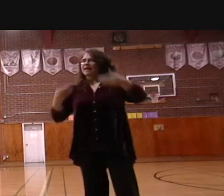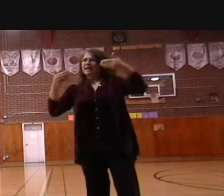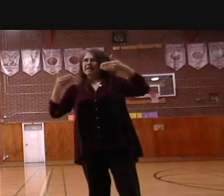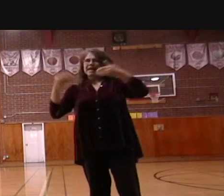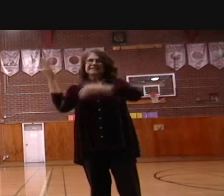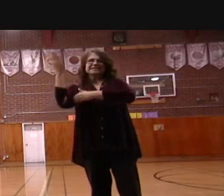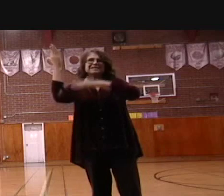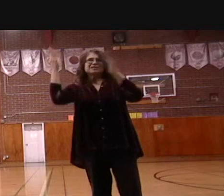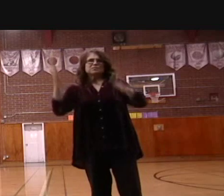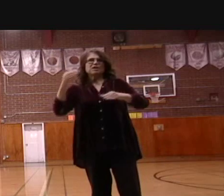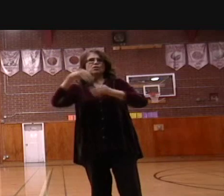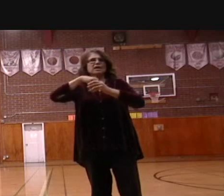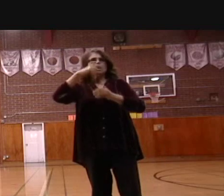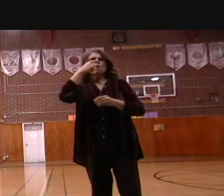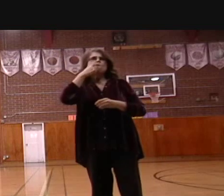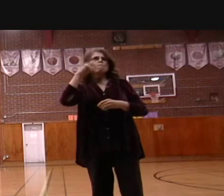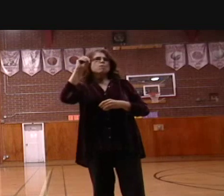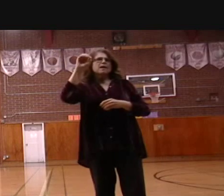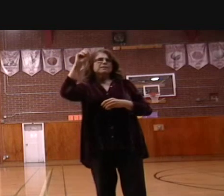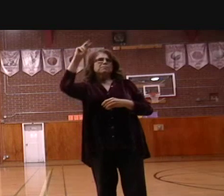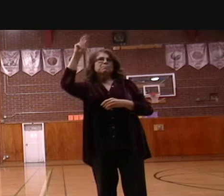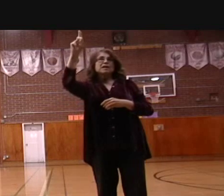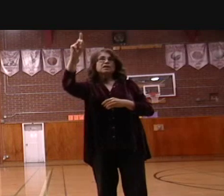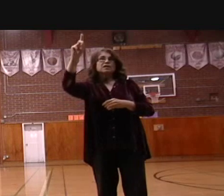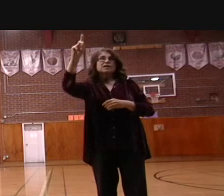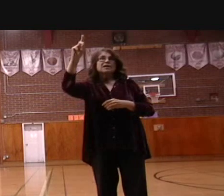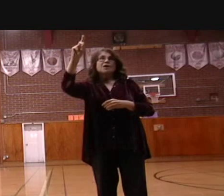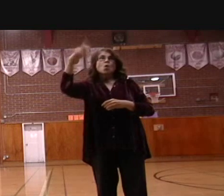Redmond, Washington, at the Microsoft headquarters.